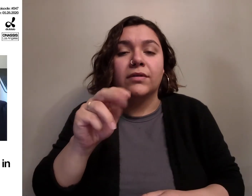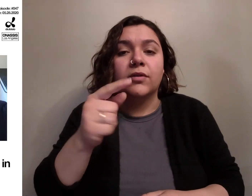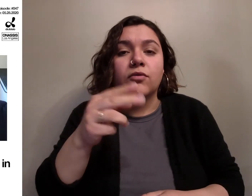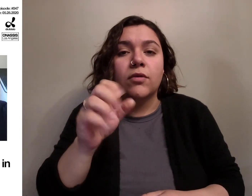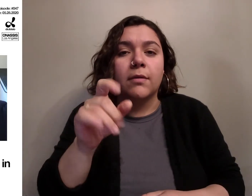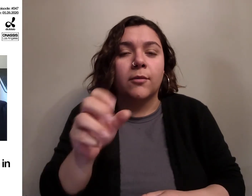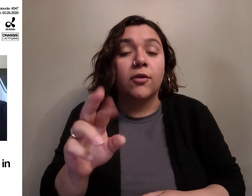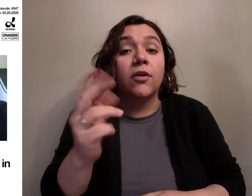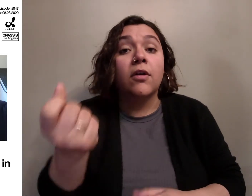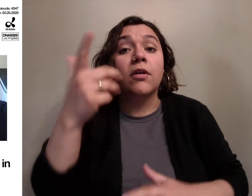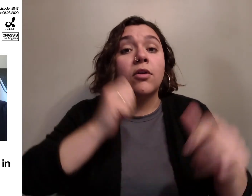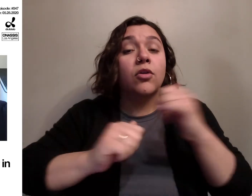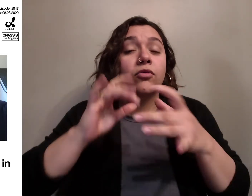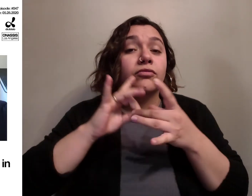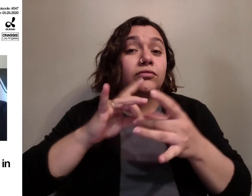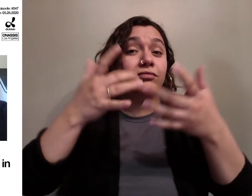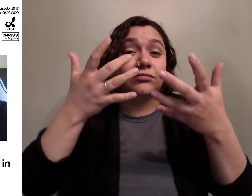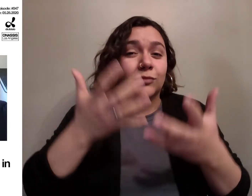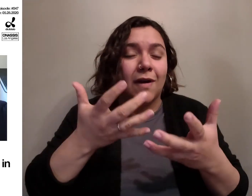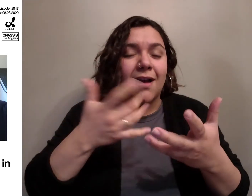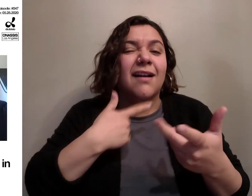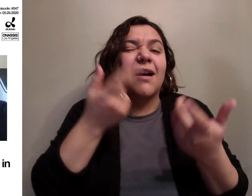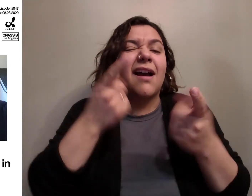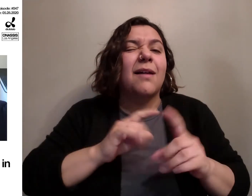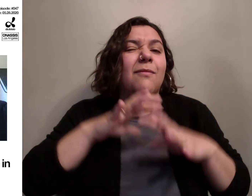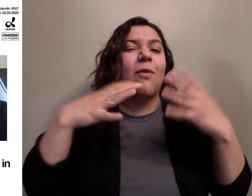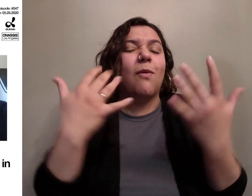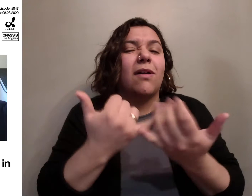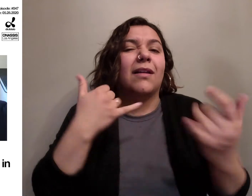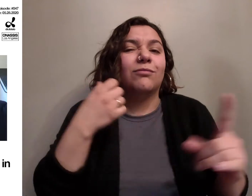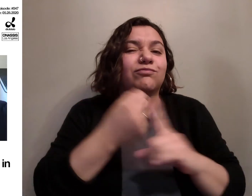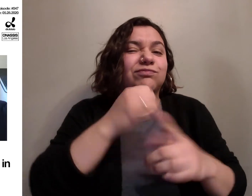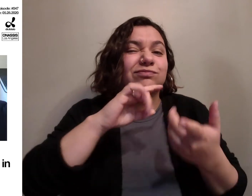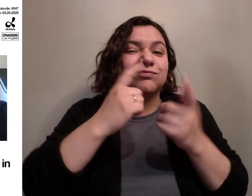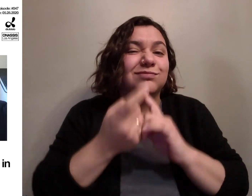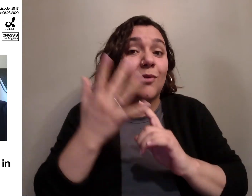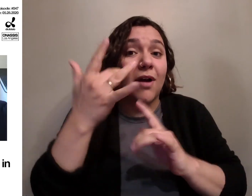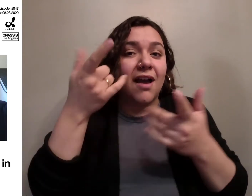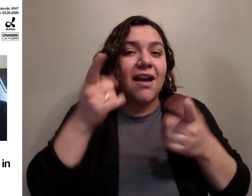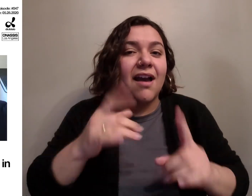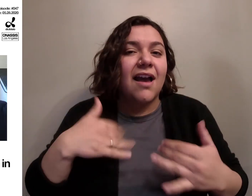shifting paradigms in the era of social distancing.